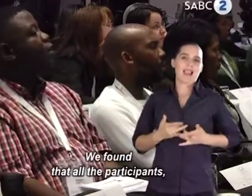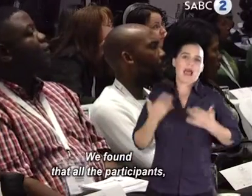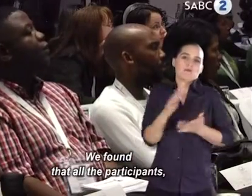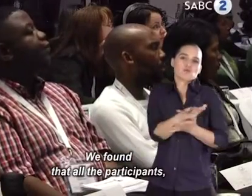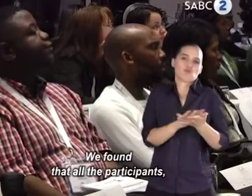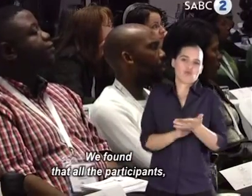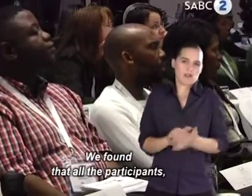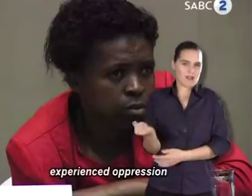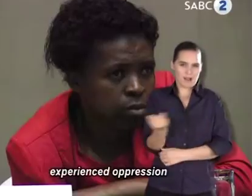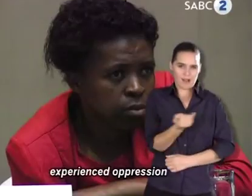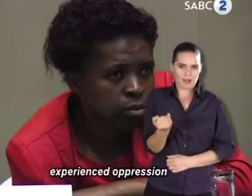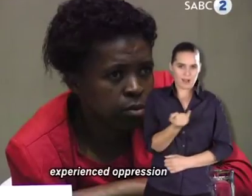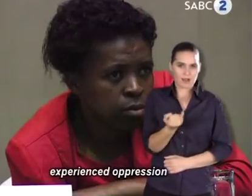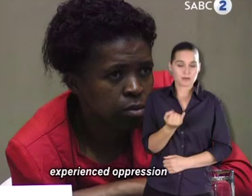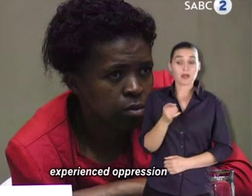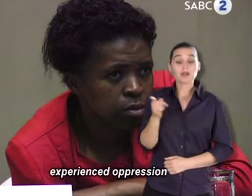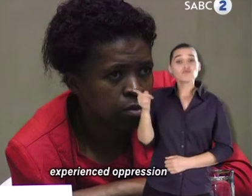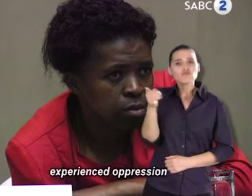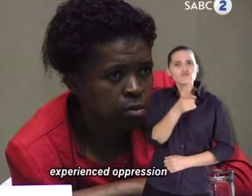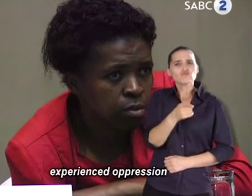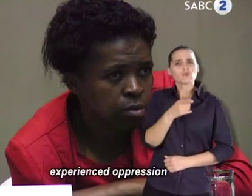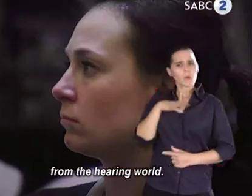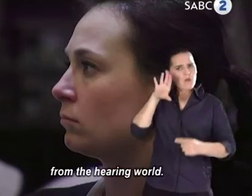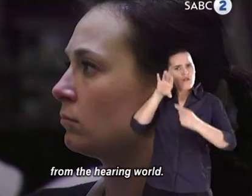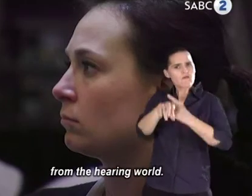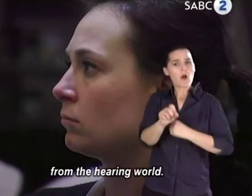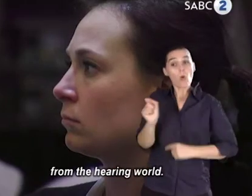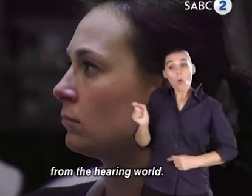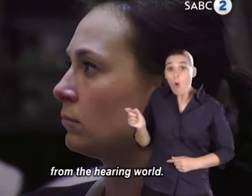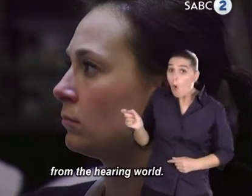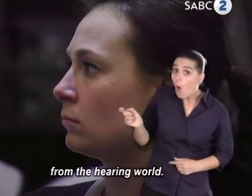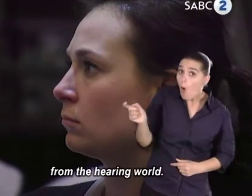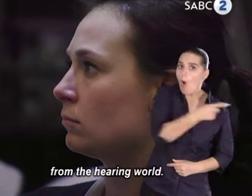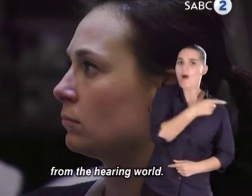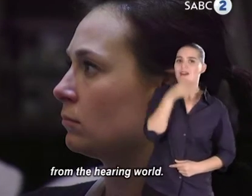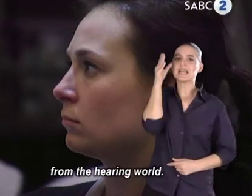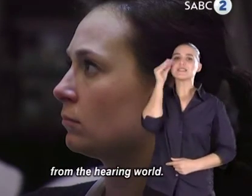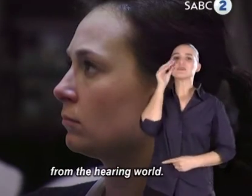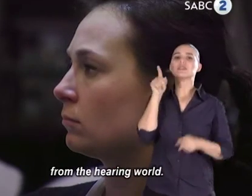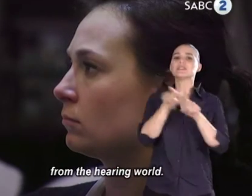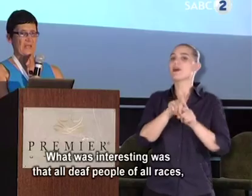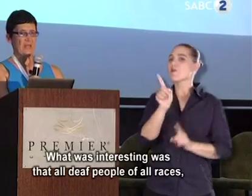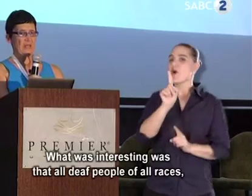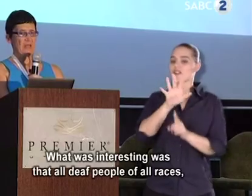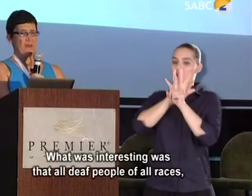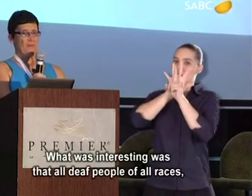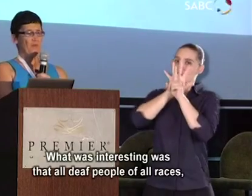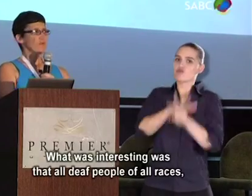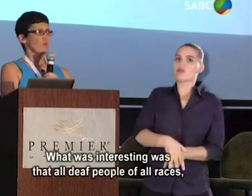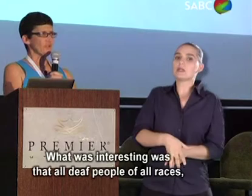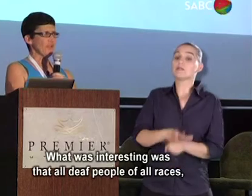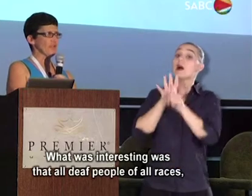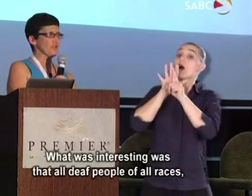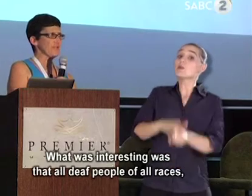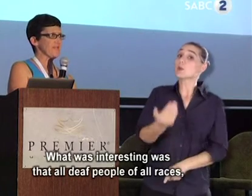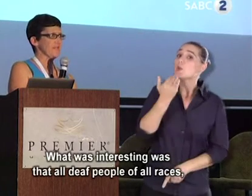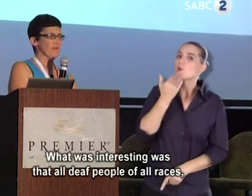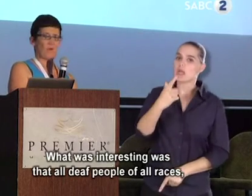found that all the people experienced oppression from the hearing world. But what was